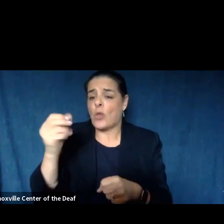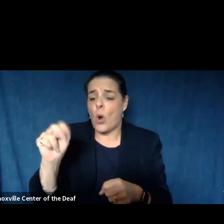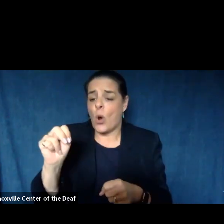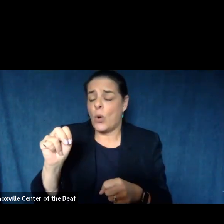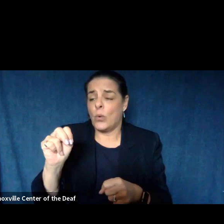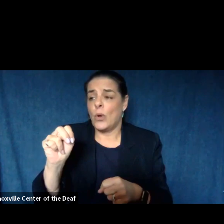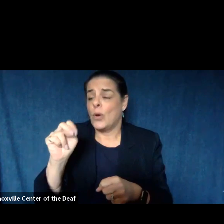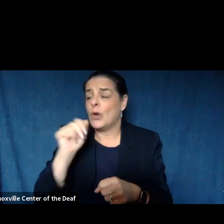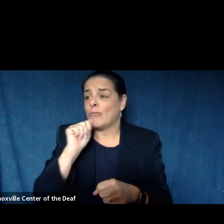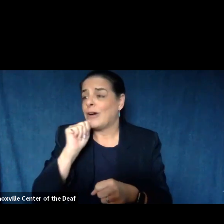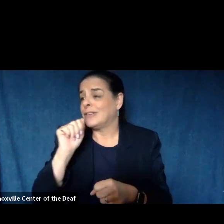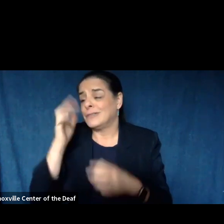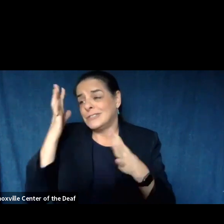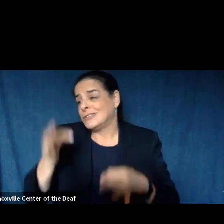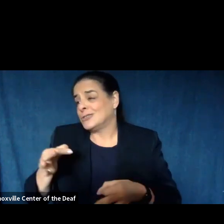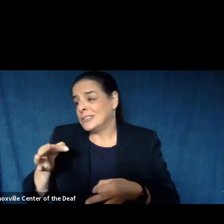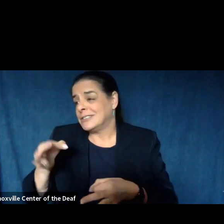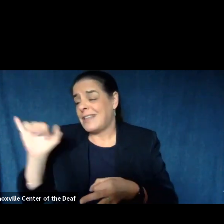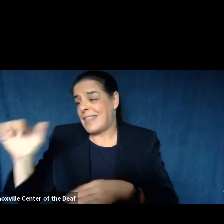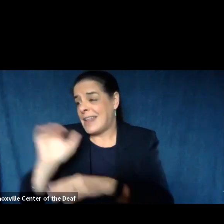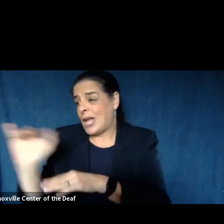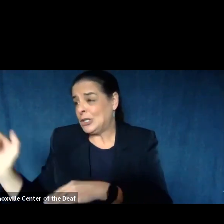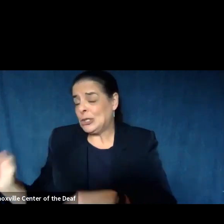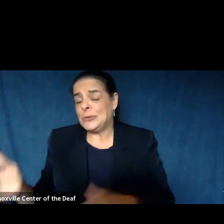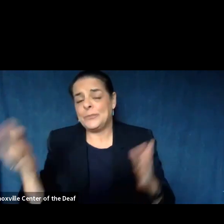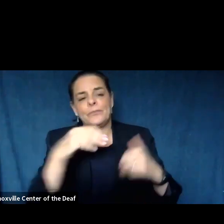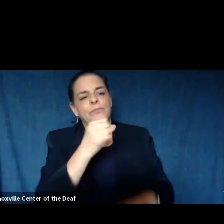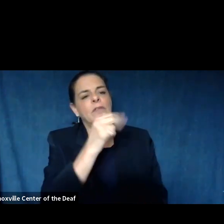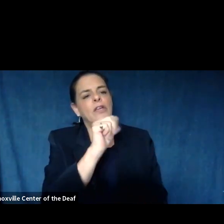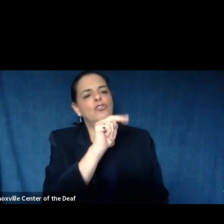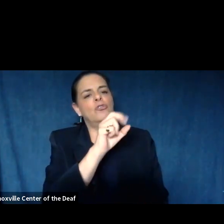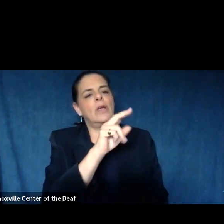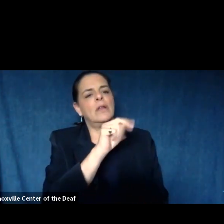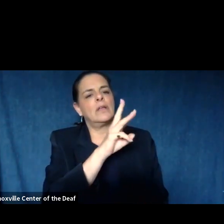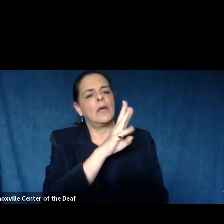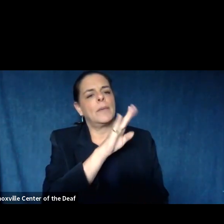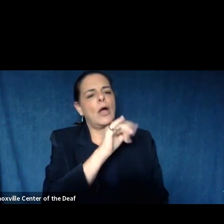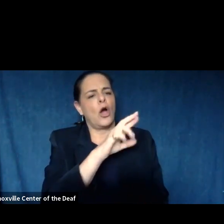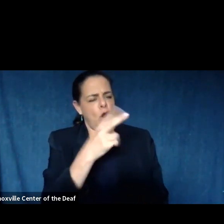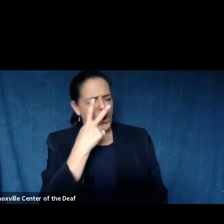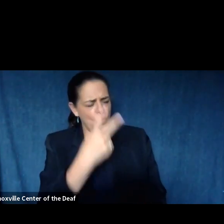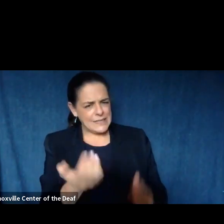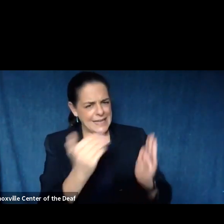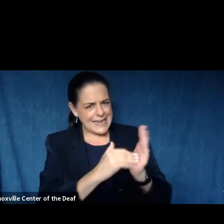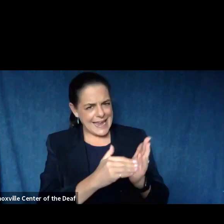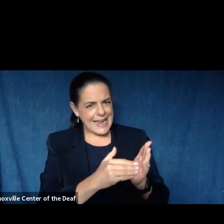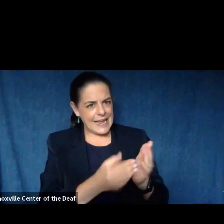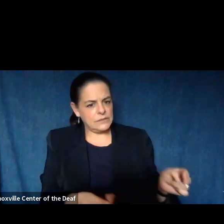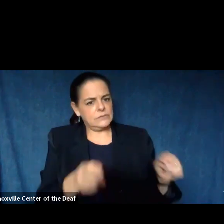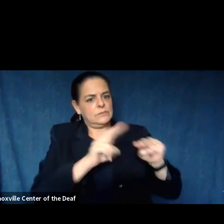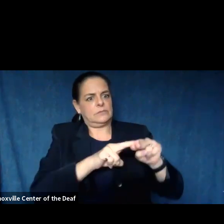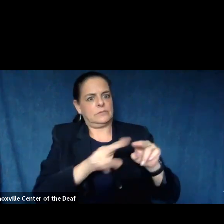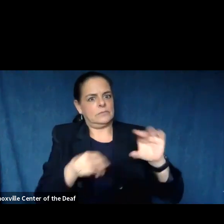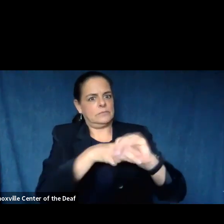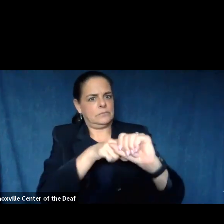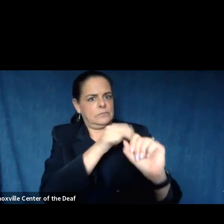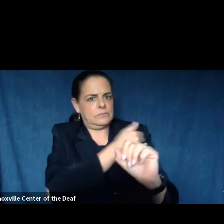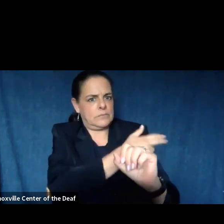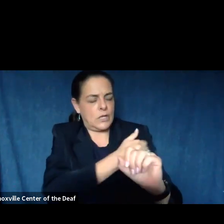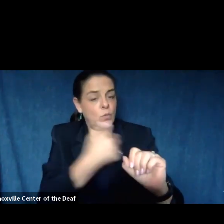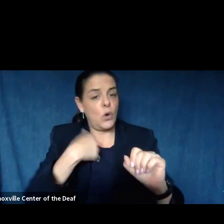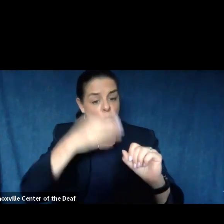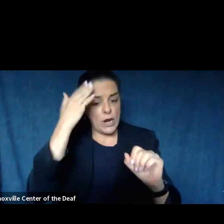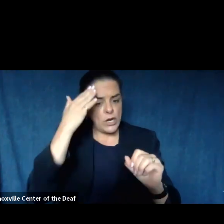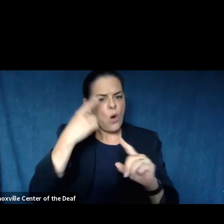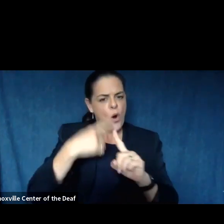also. From Shannon with WBIR, we're seeing again today a rise in hospitalizations, and we know our positive case count